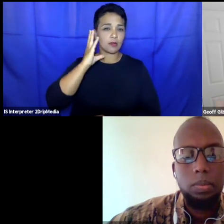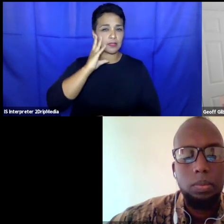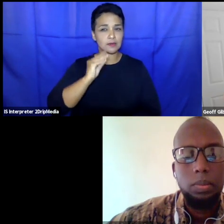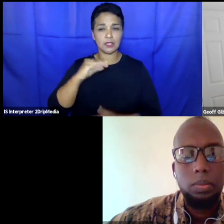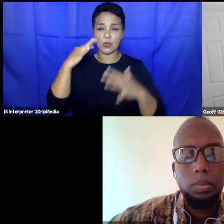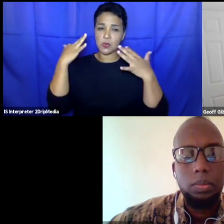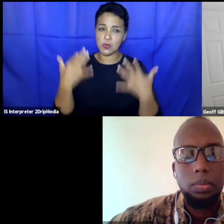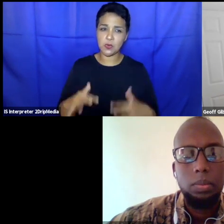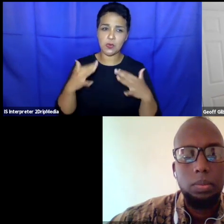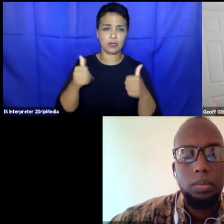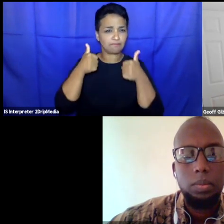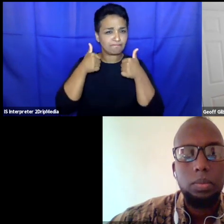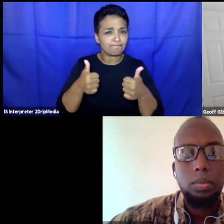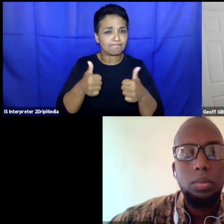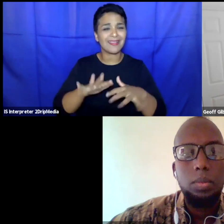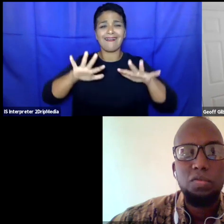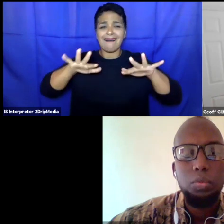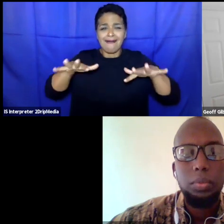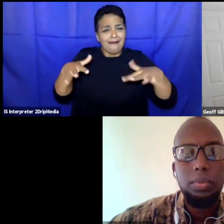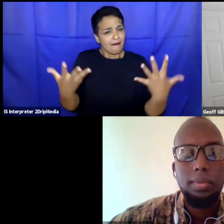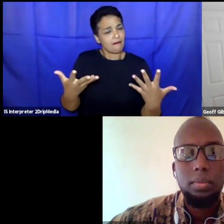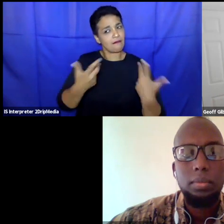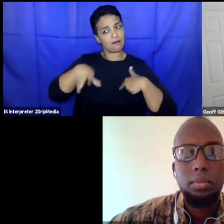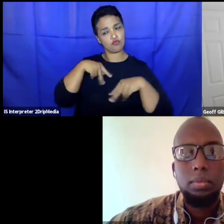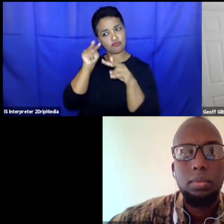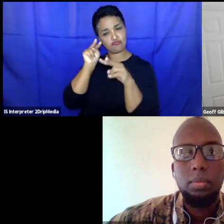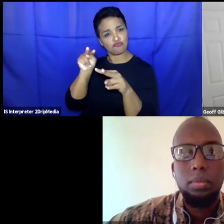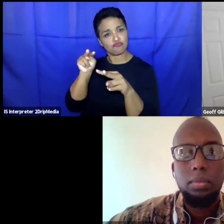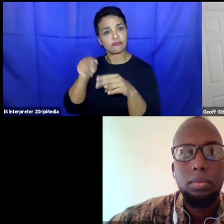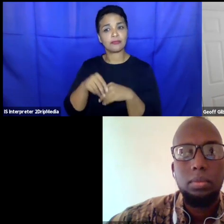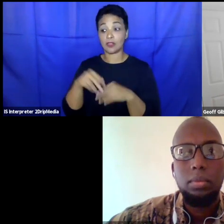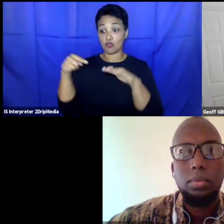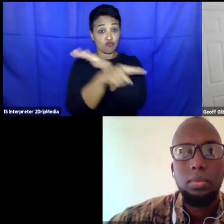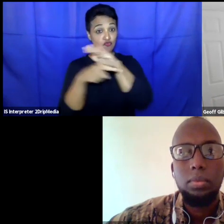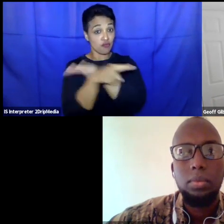can education provide protection for refugees?